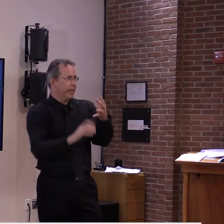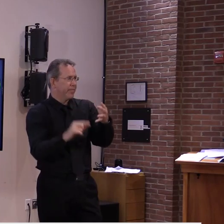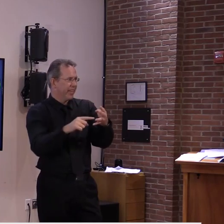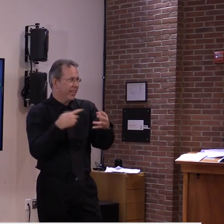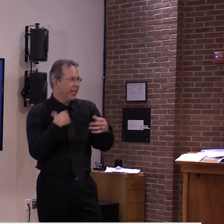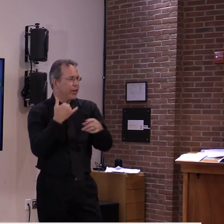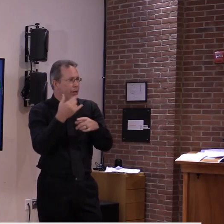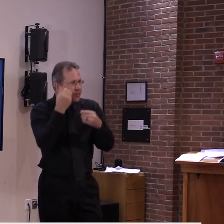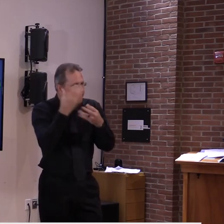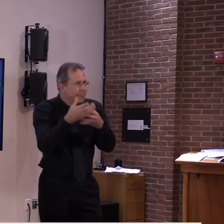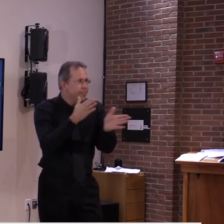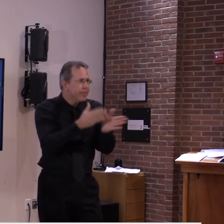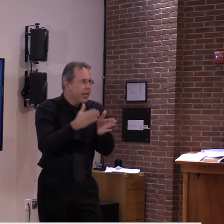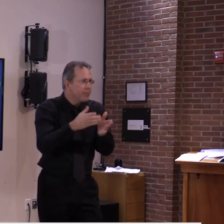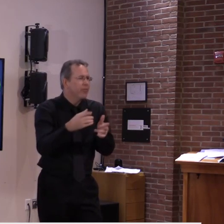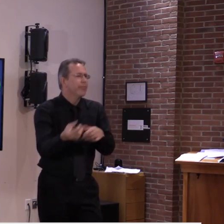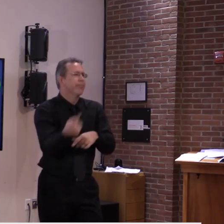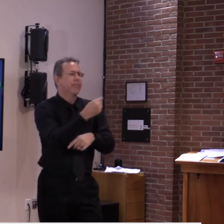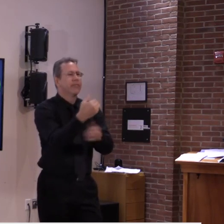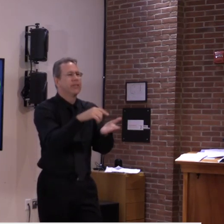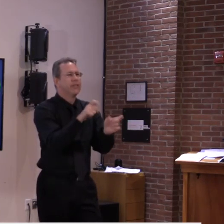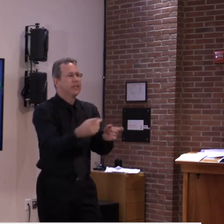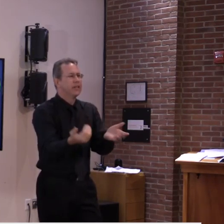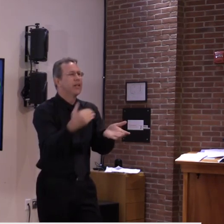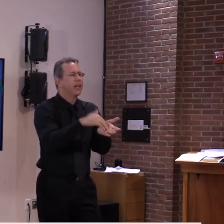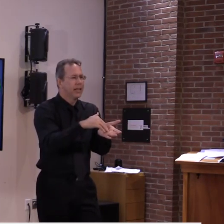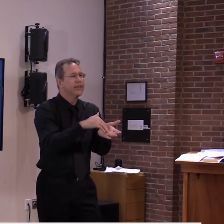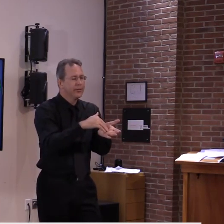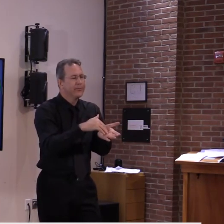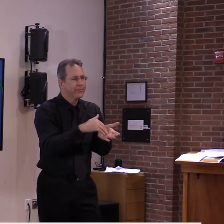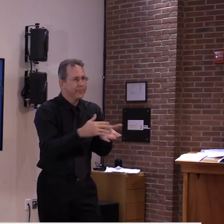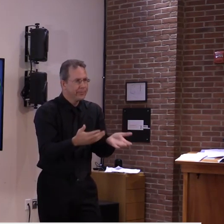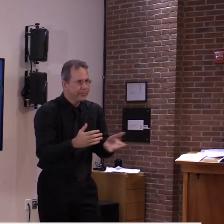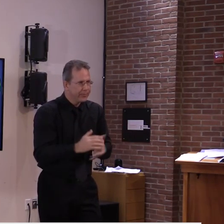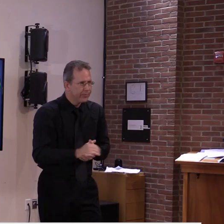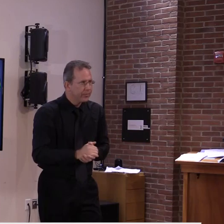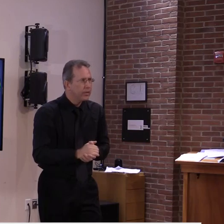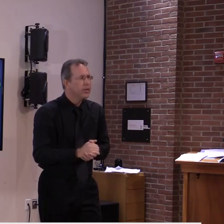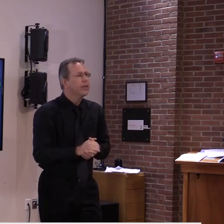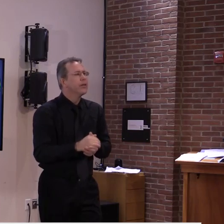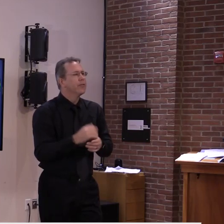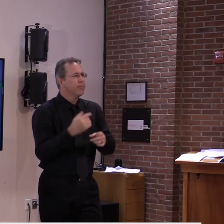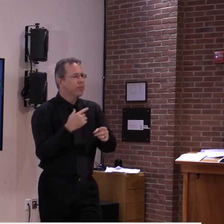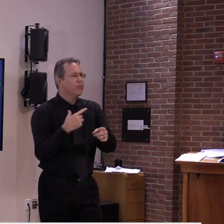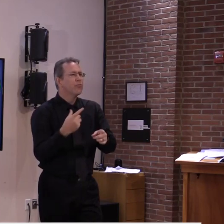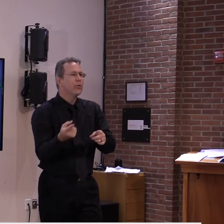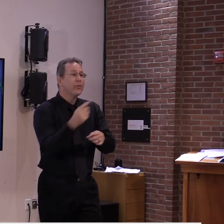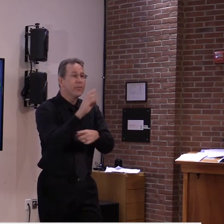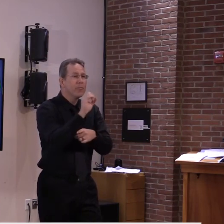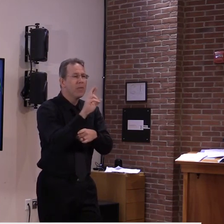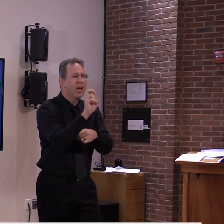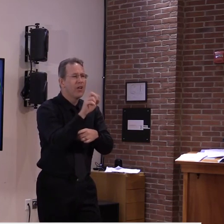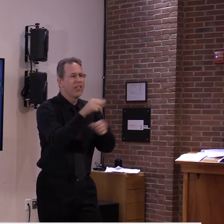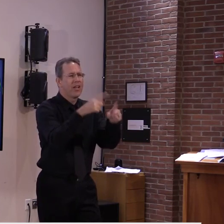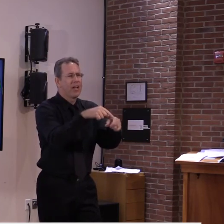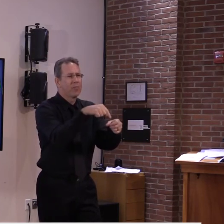an additional testing opportunity in Barrie. I haven't got the update of